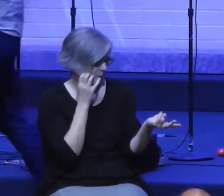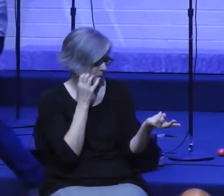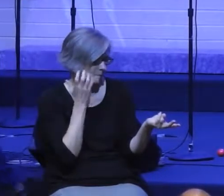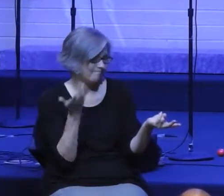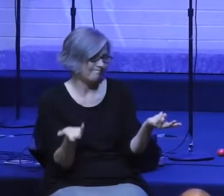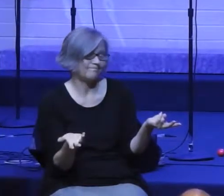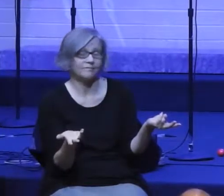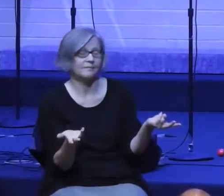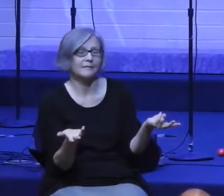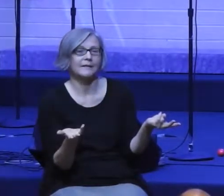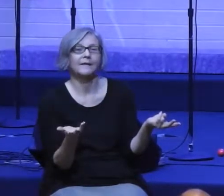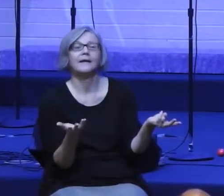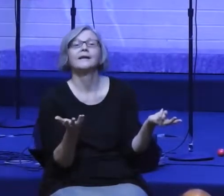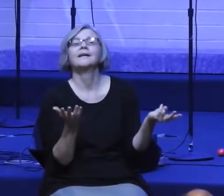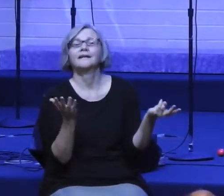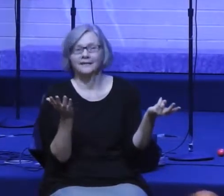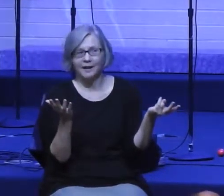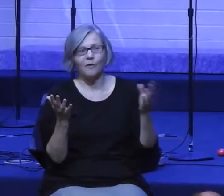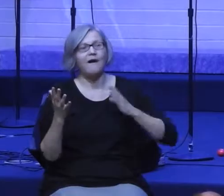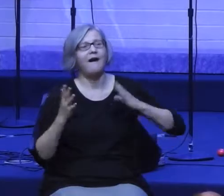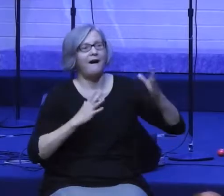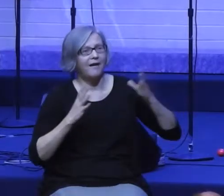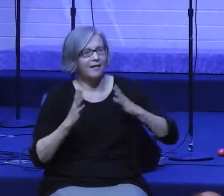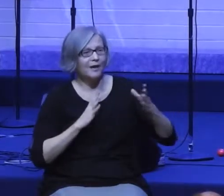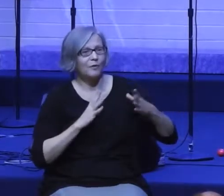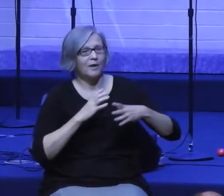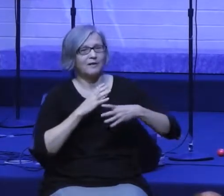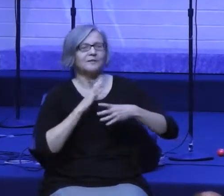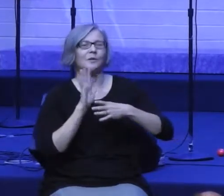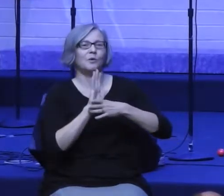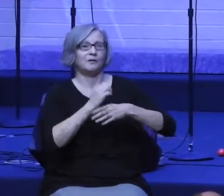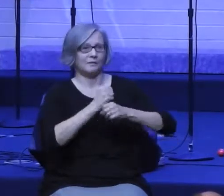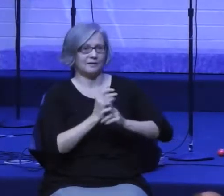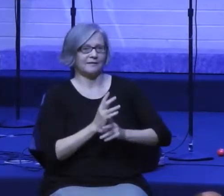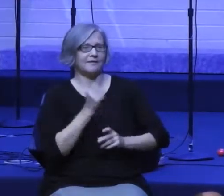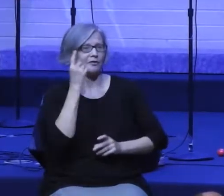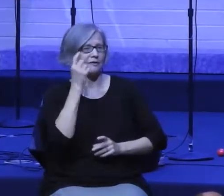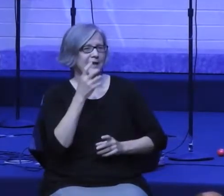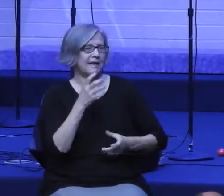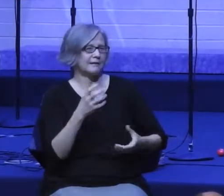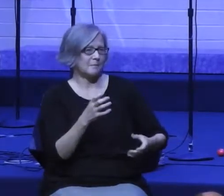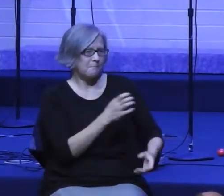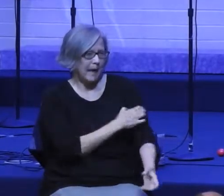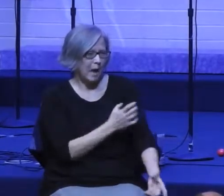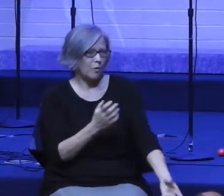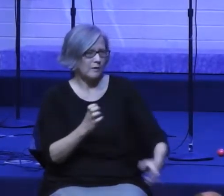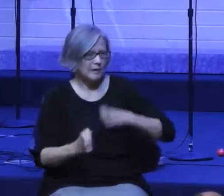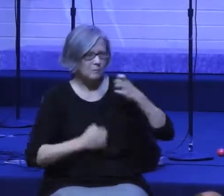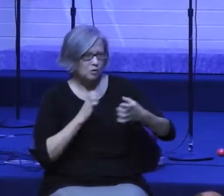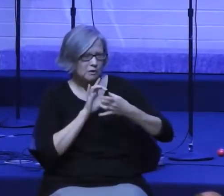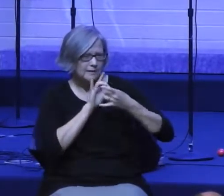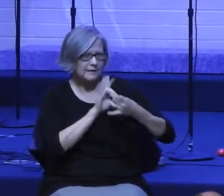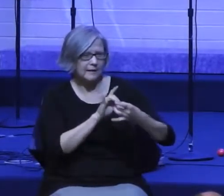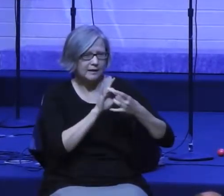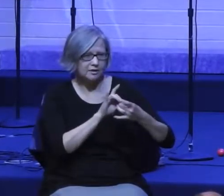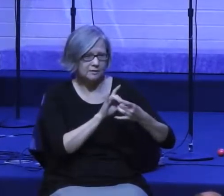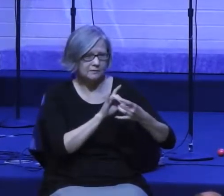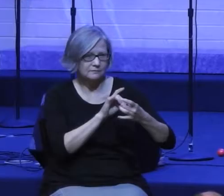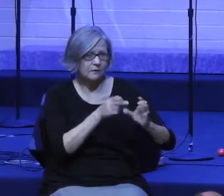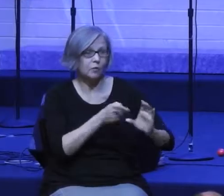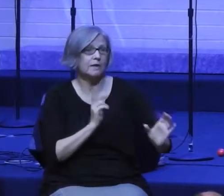Now, Hollywood producers understand the power, the emotional connection of